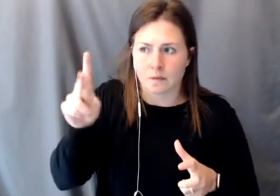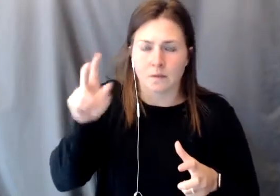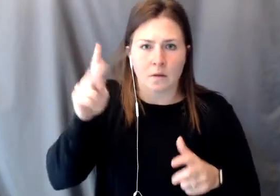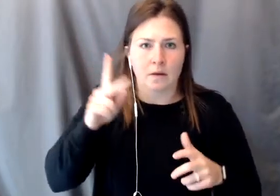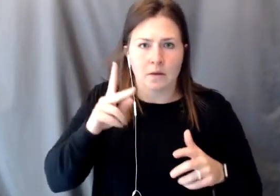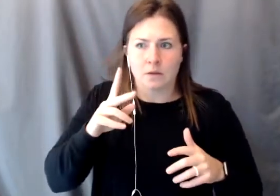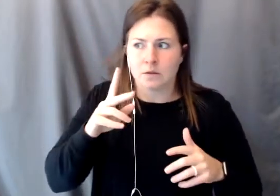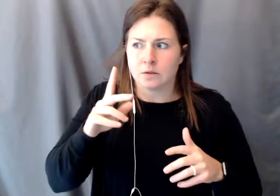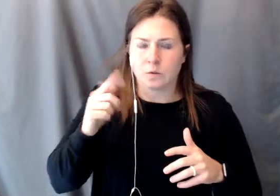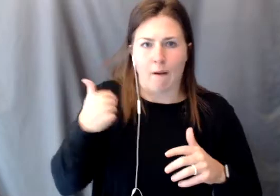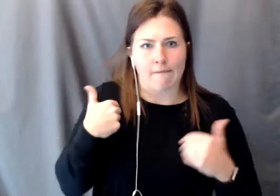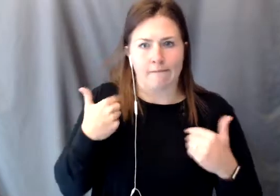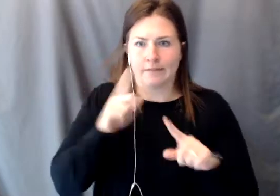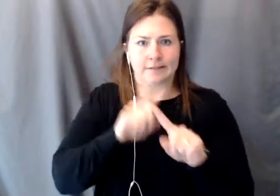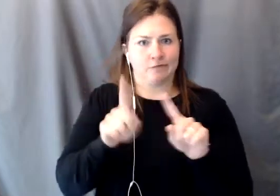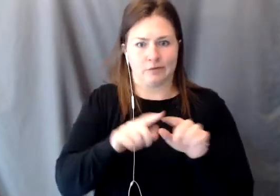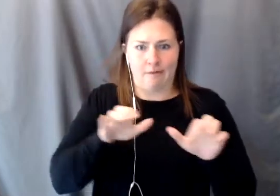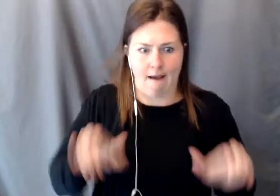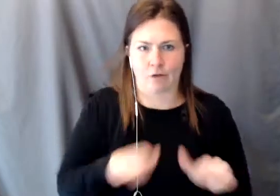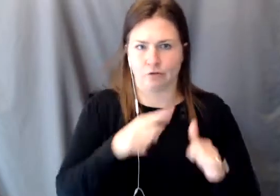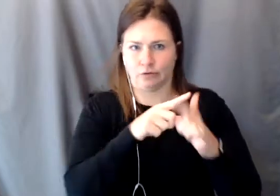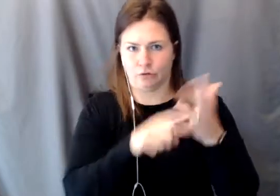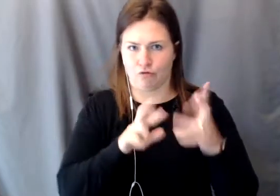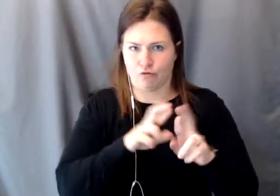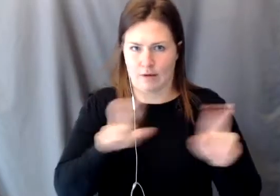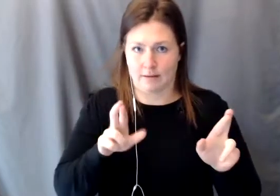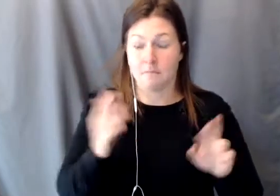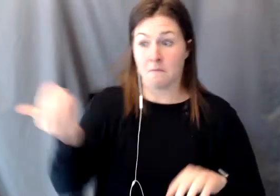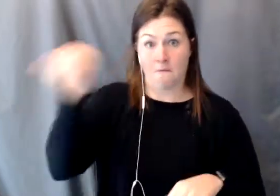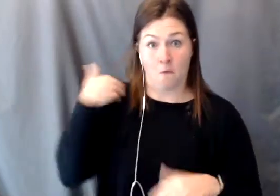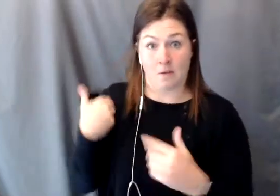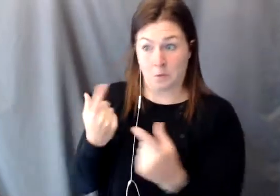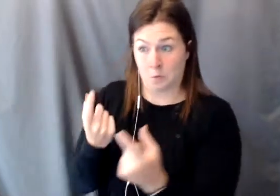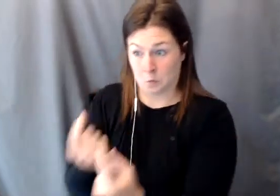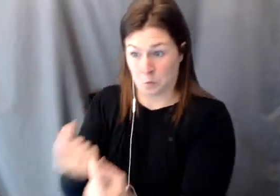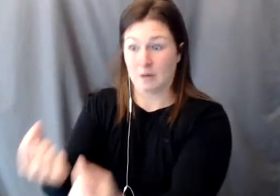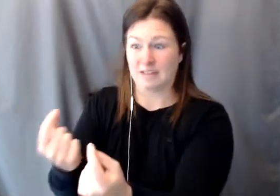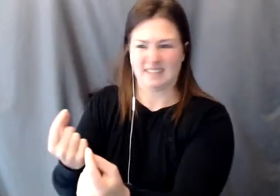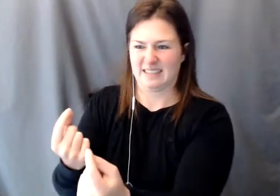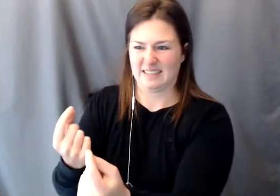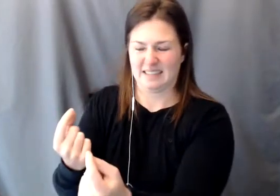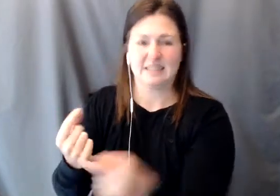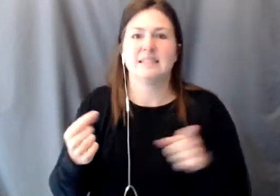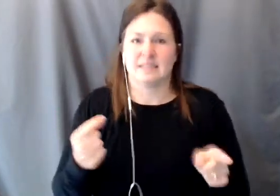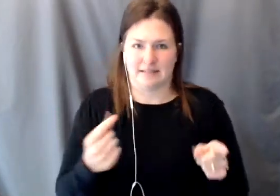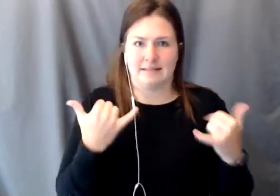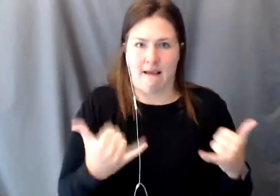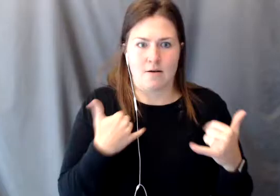of actions that were different than the ones I'd been taking my whole life. And as a result of that, and as a result of